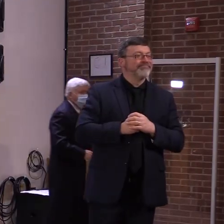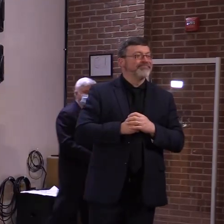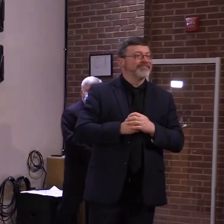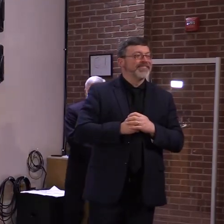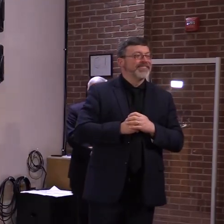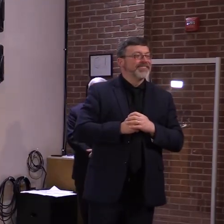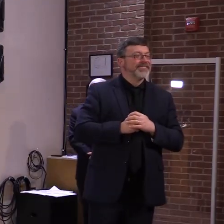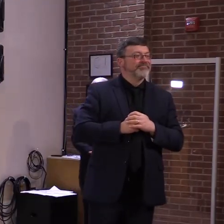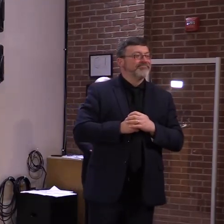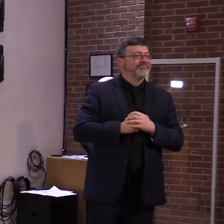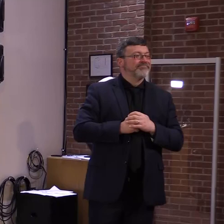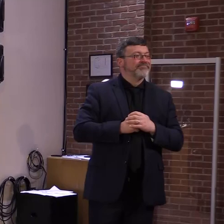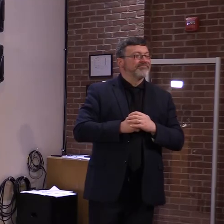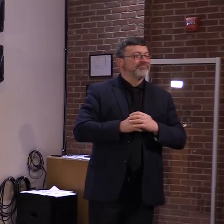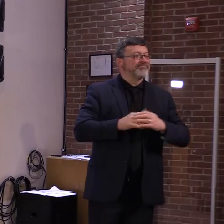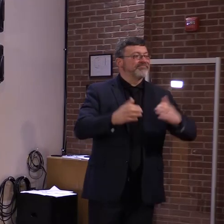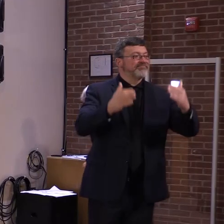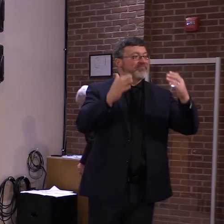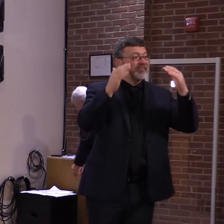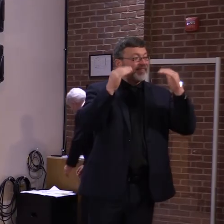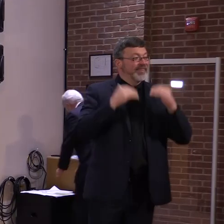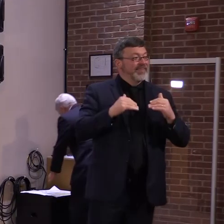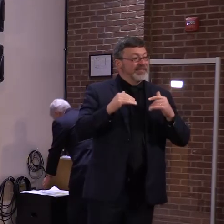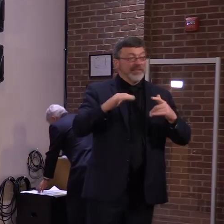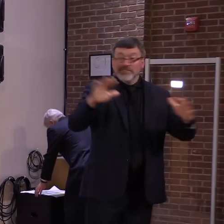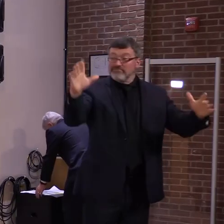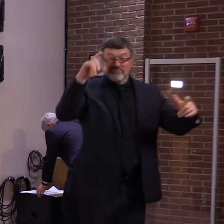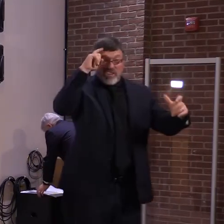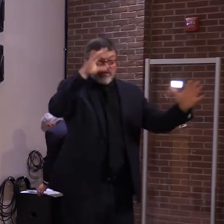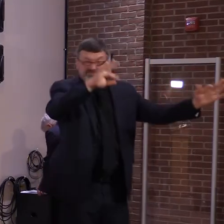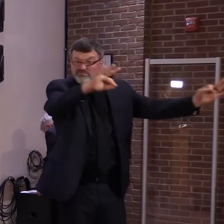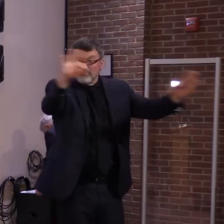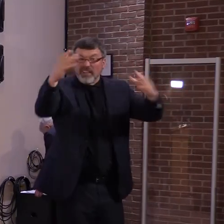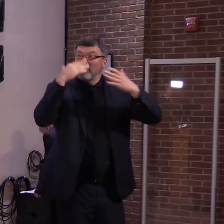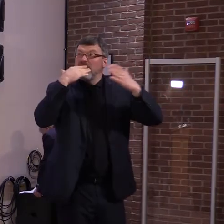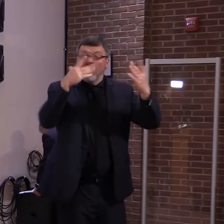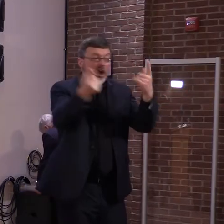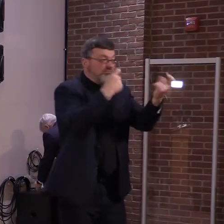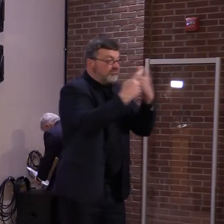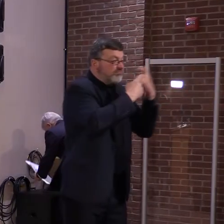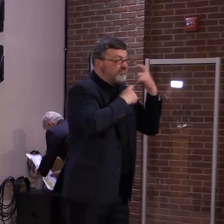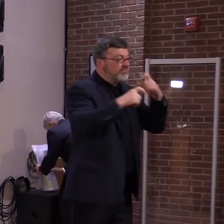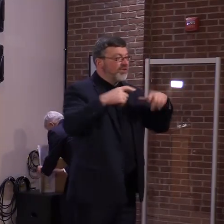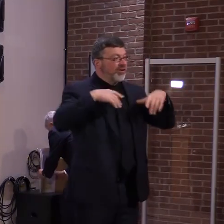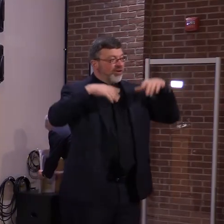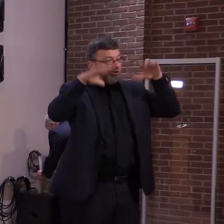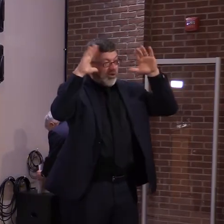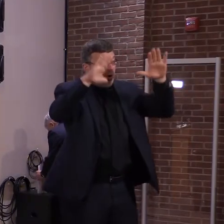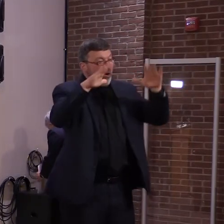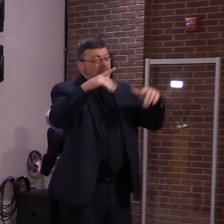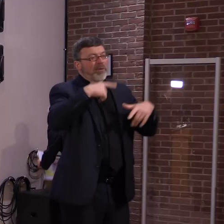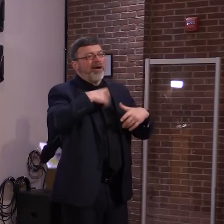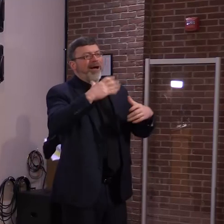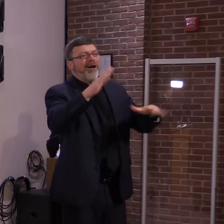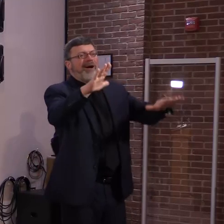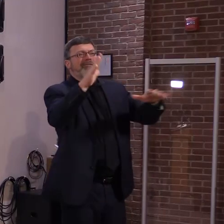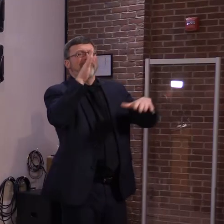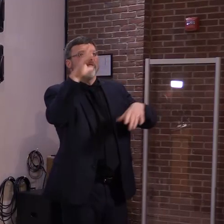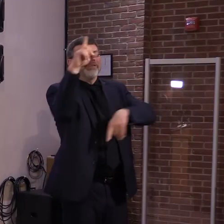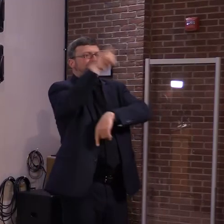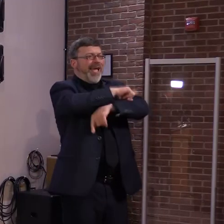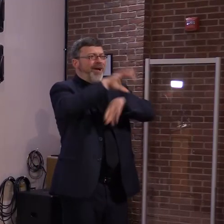Well, again, thank you very much for tuning in. And for all you moms out there, thank you for all you do.